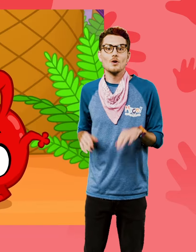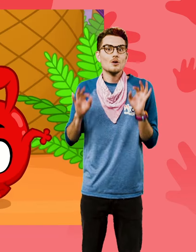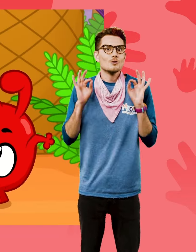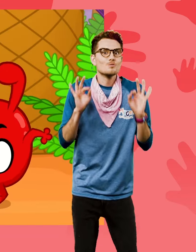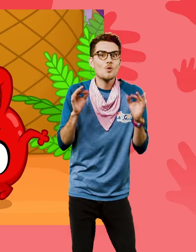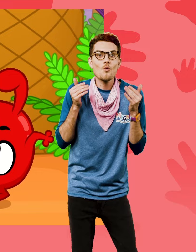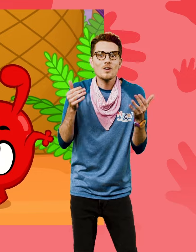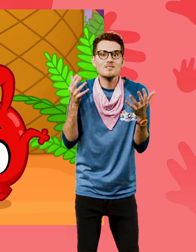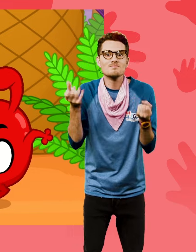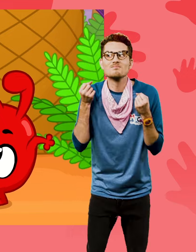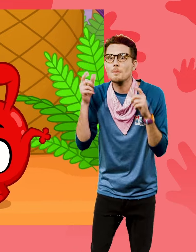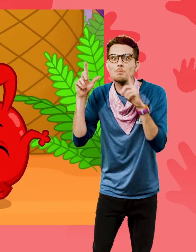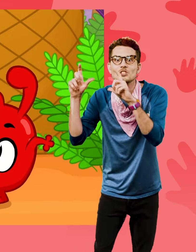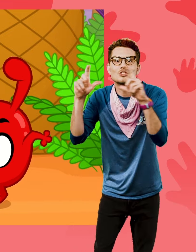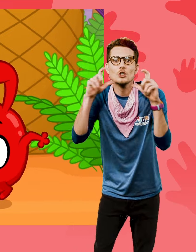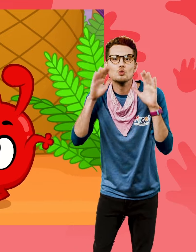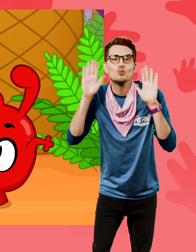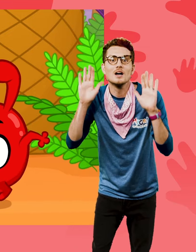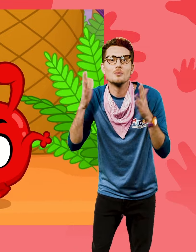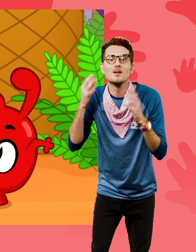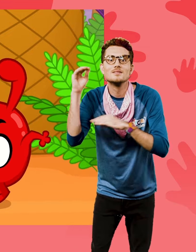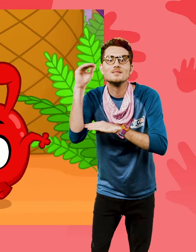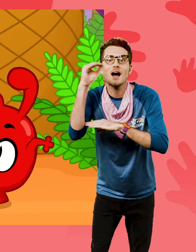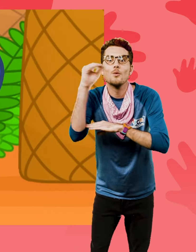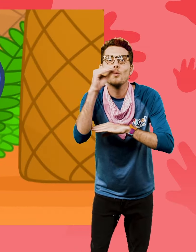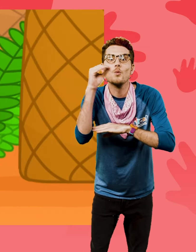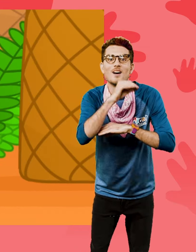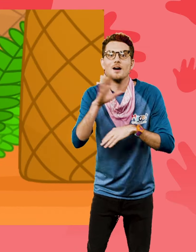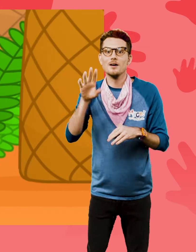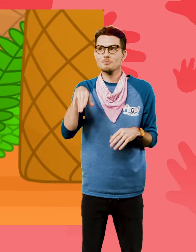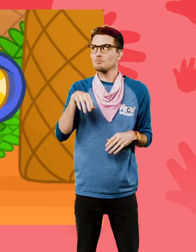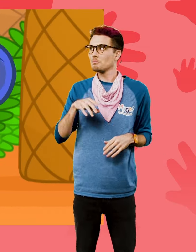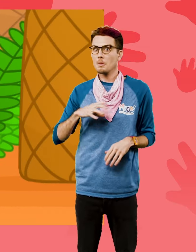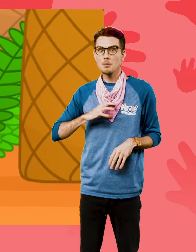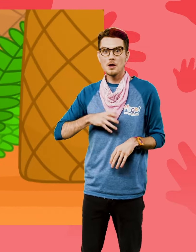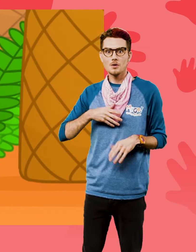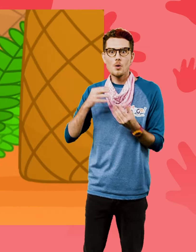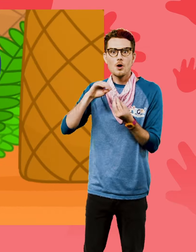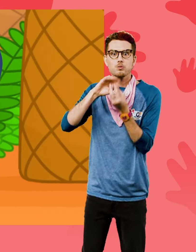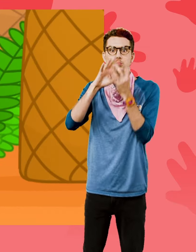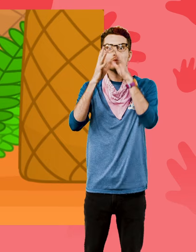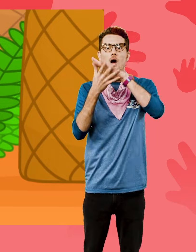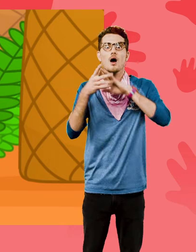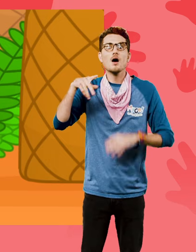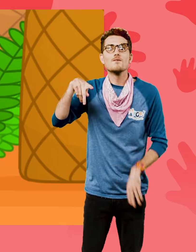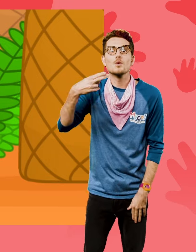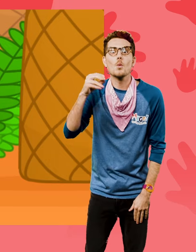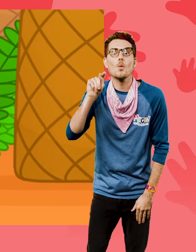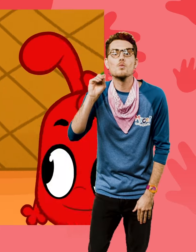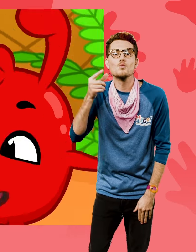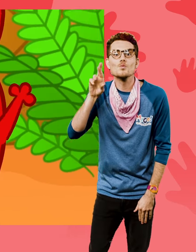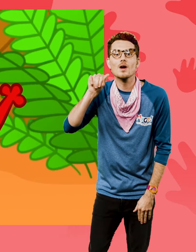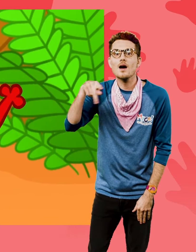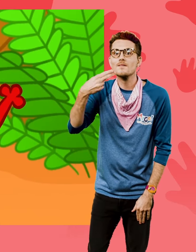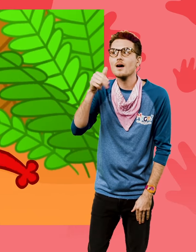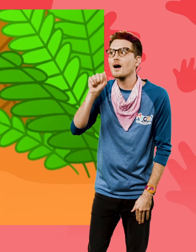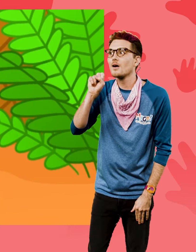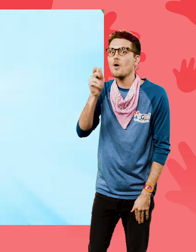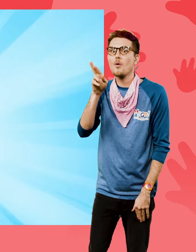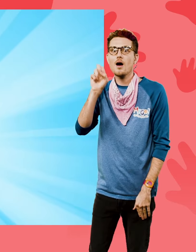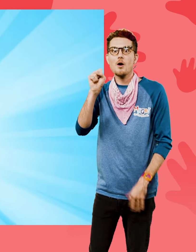Let's make some great dinosaur pictures. Morphle, morph into a photographosaurus.